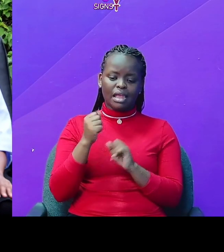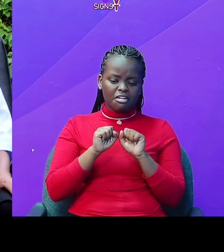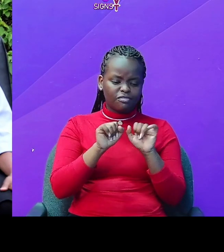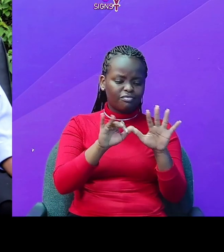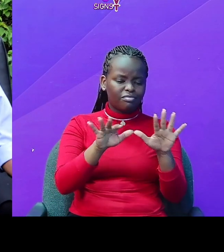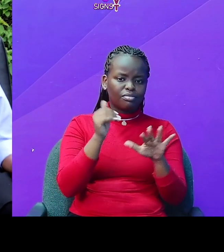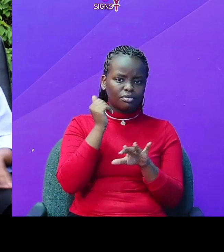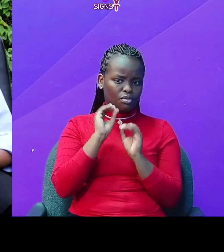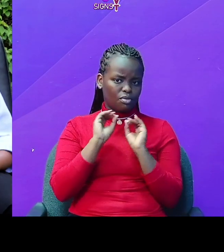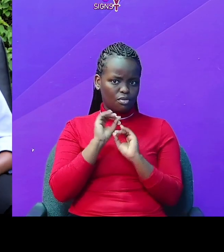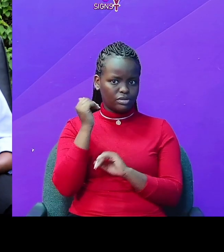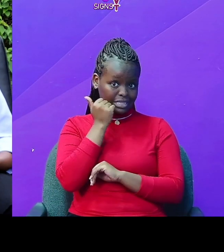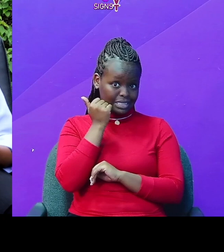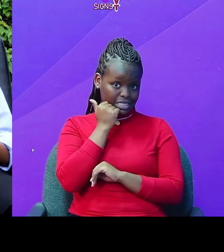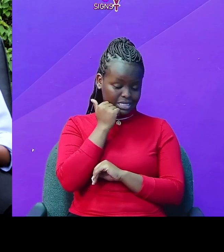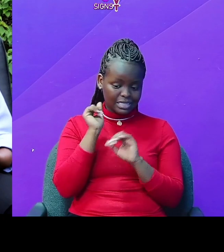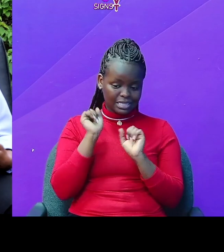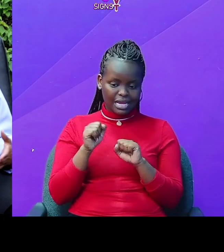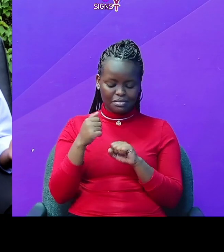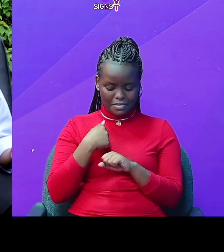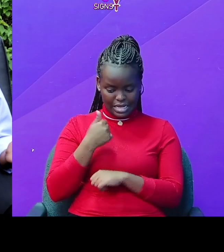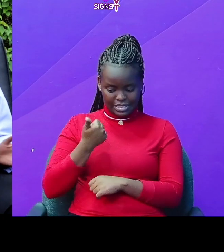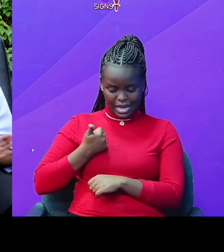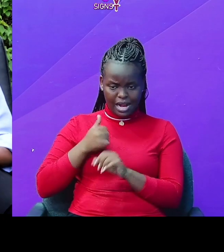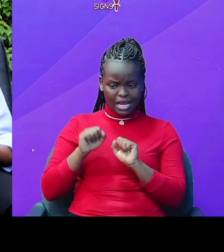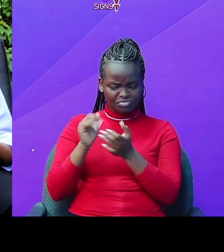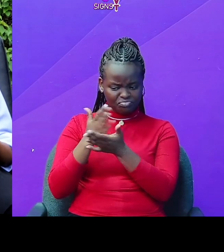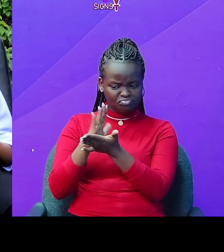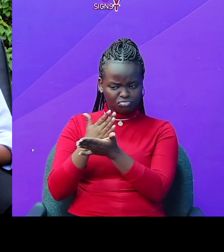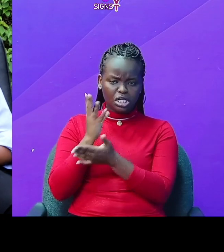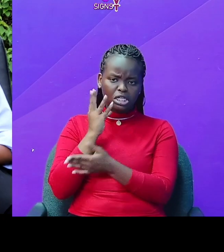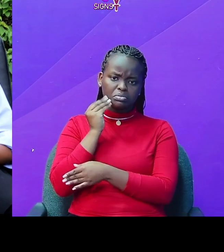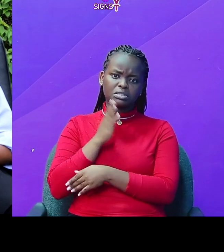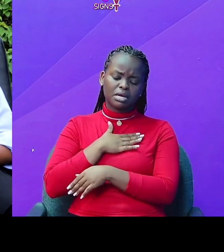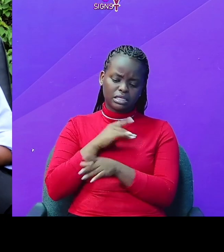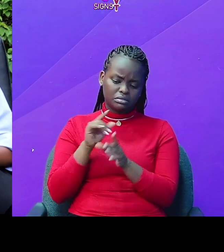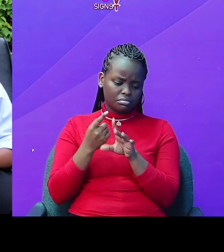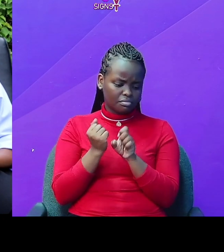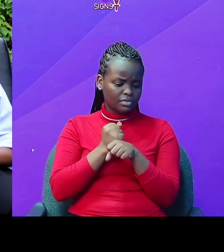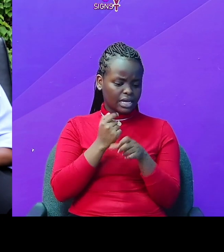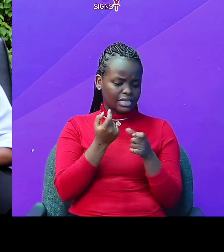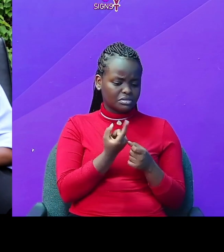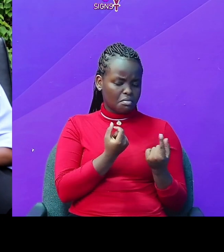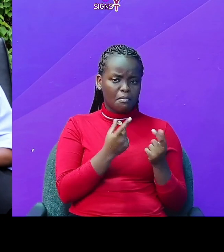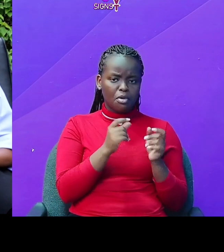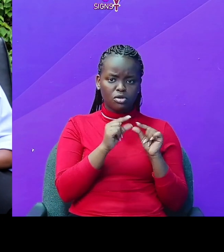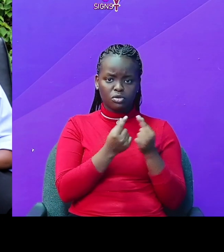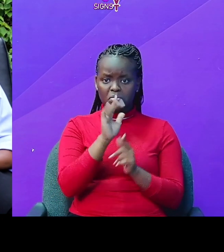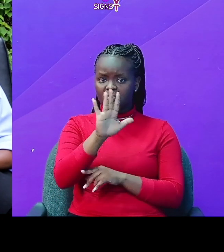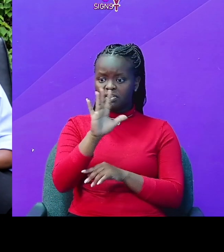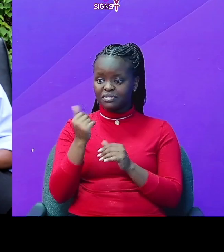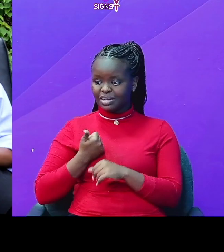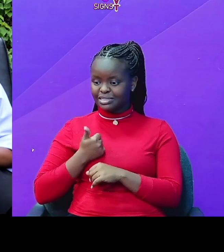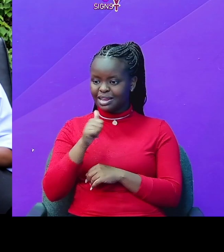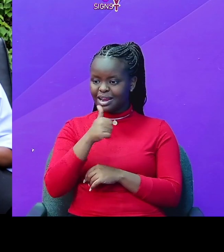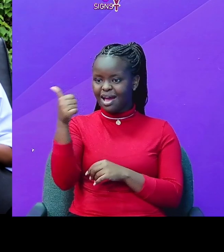I can go to the community and share my experiences with other girls, or make a small group of just like 5 girls, and other